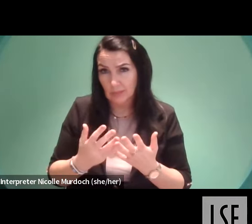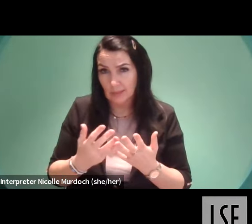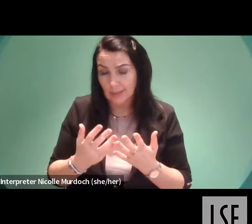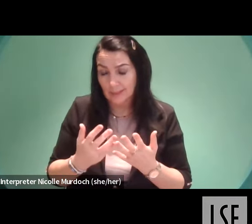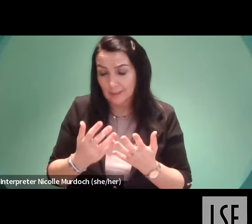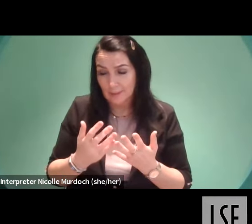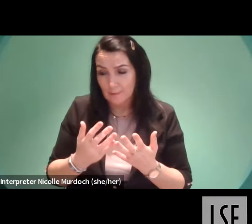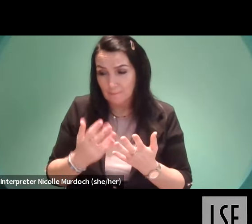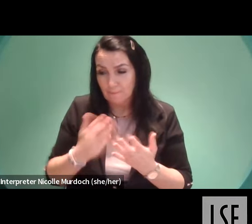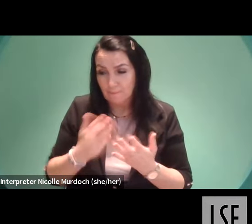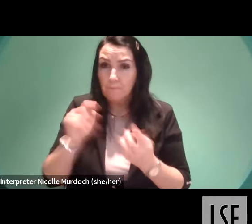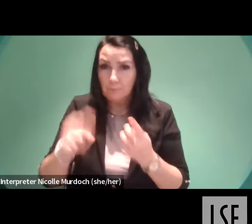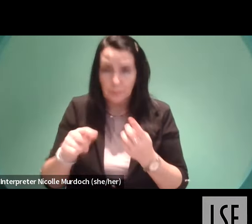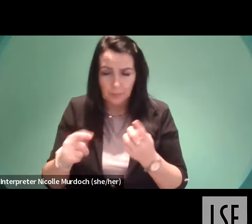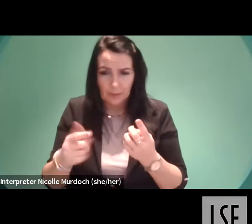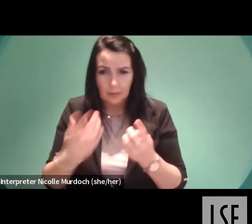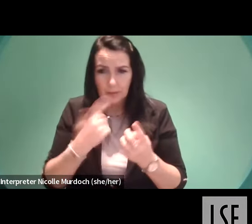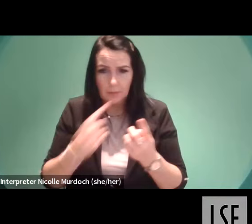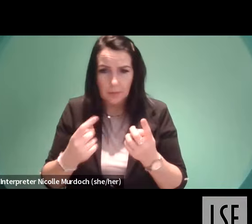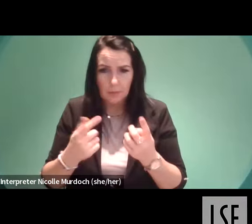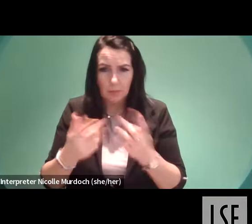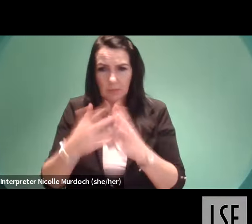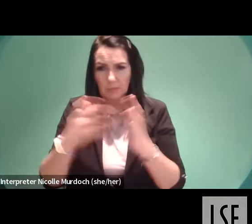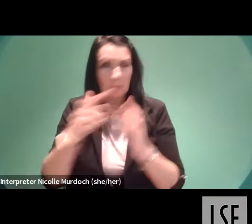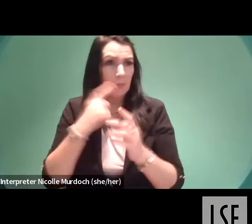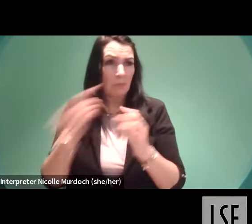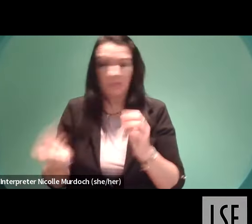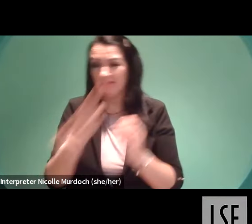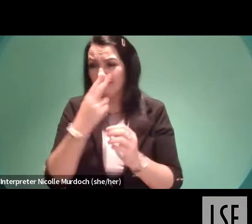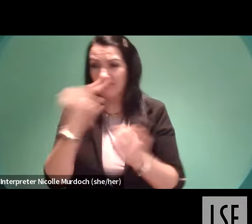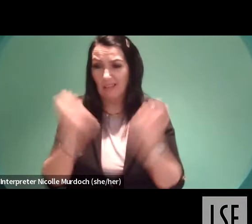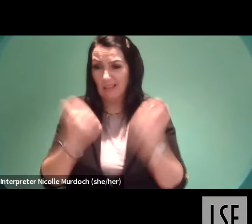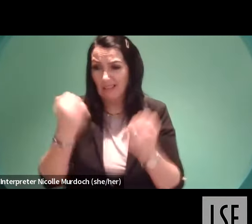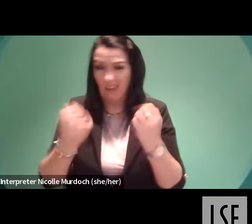of needing to scrap your car or pay the charge.